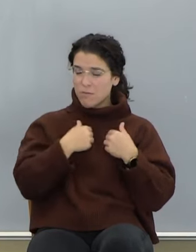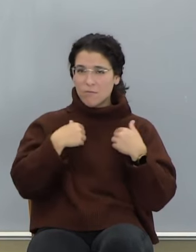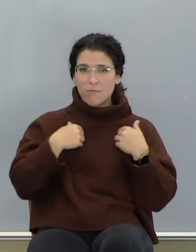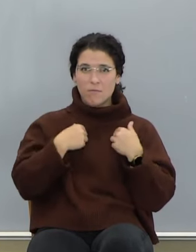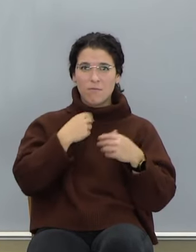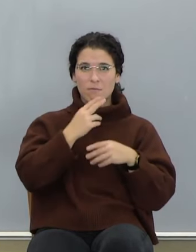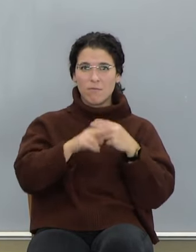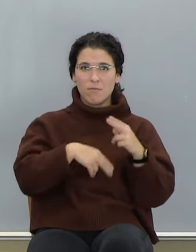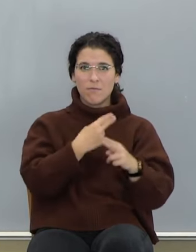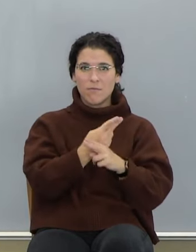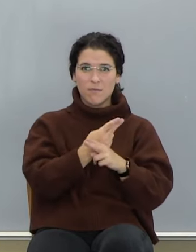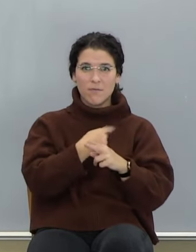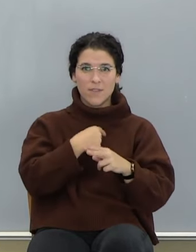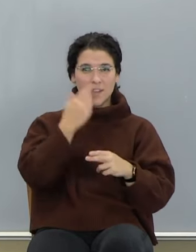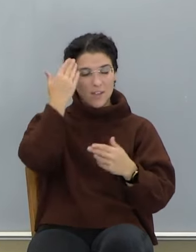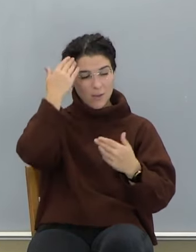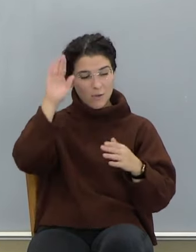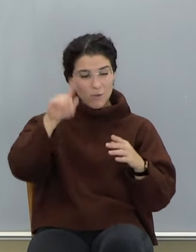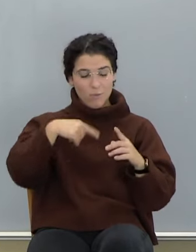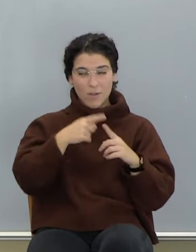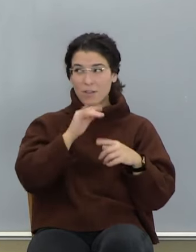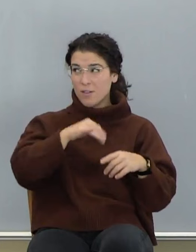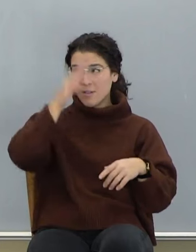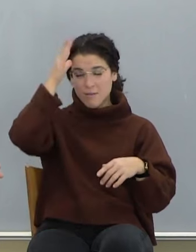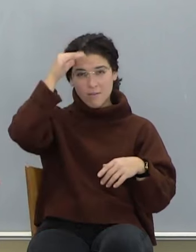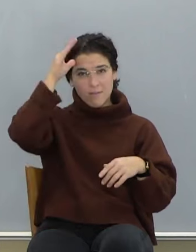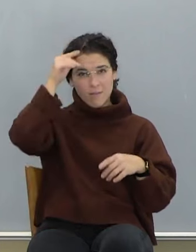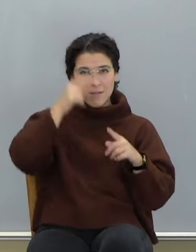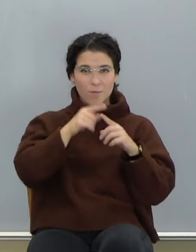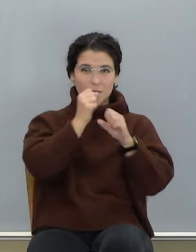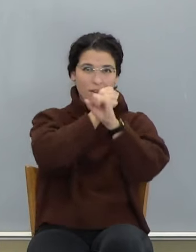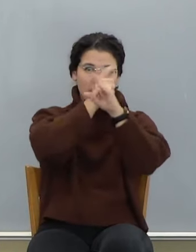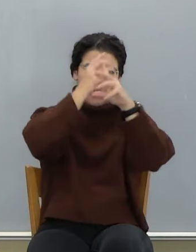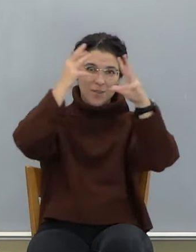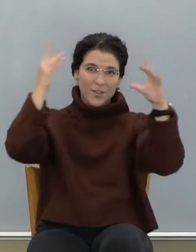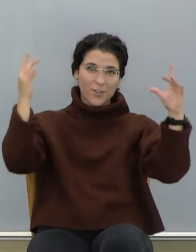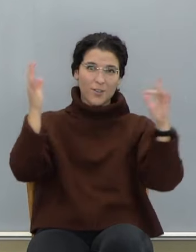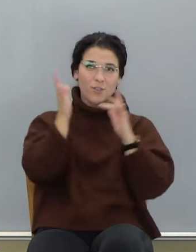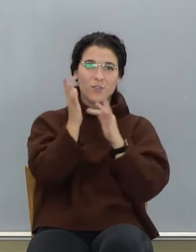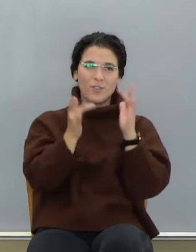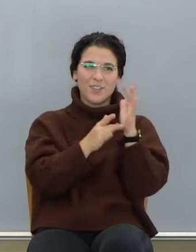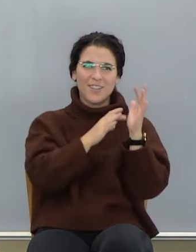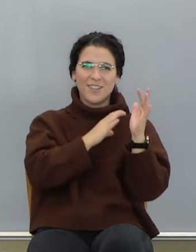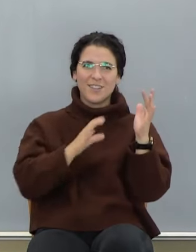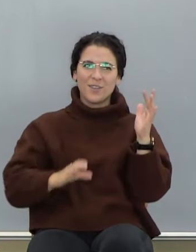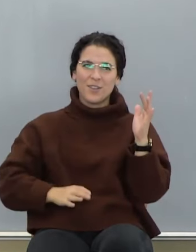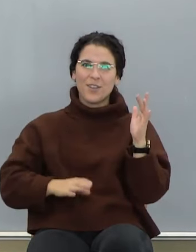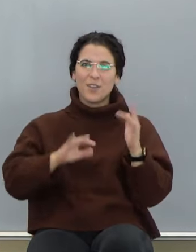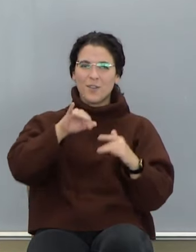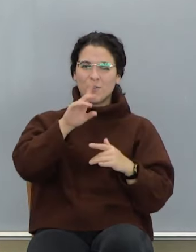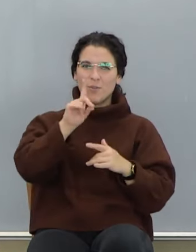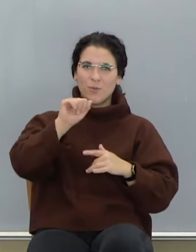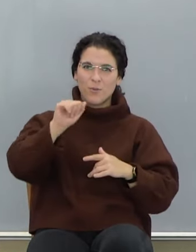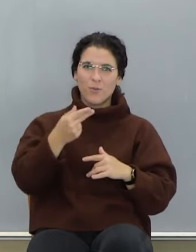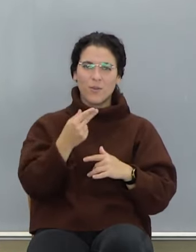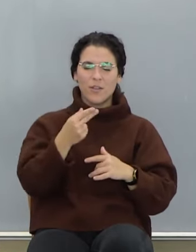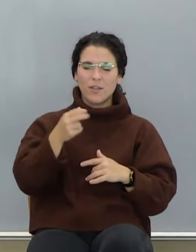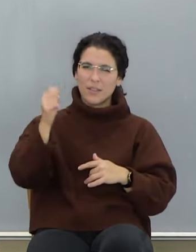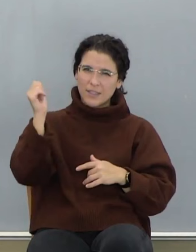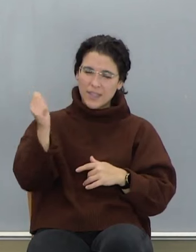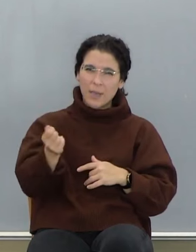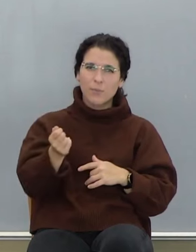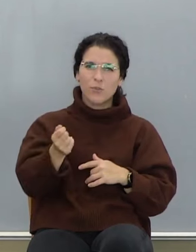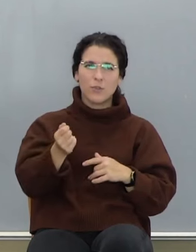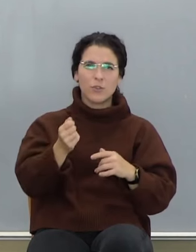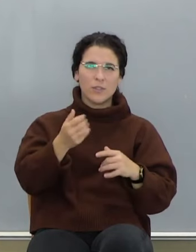the universe, you know? And I said, I don't know about that. But just to envision Jesus, Judah, the scepter,